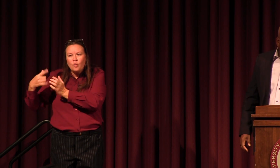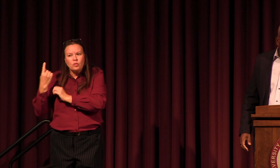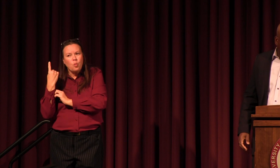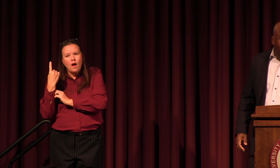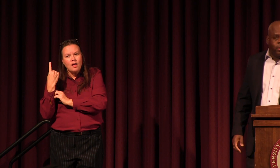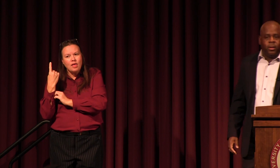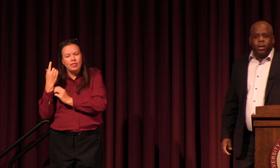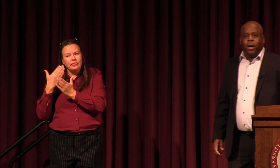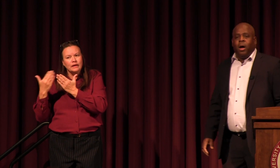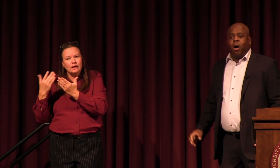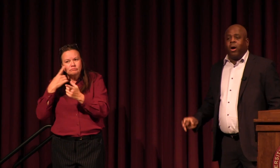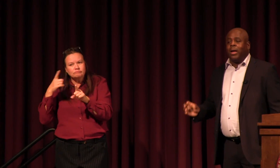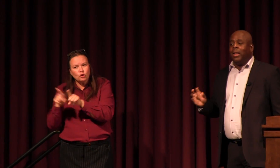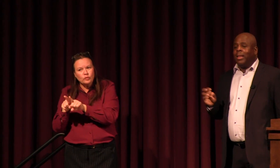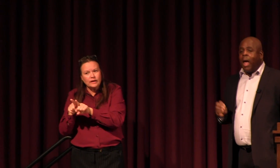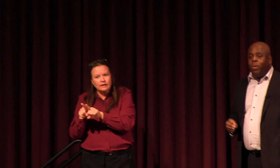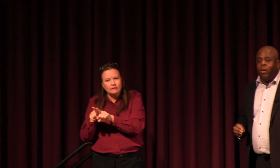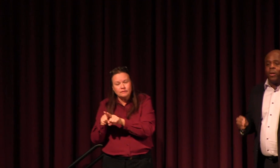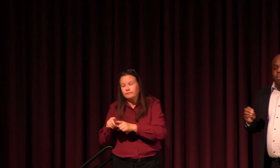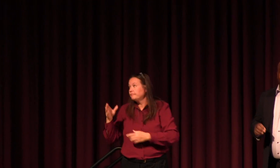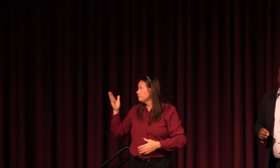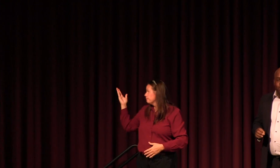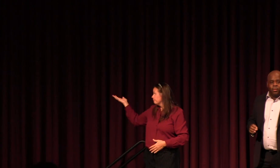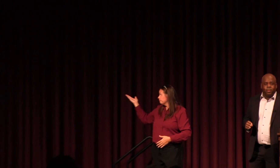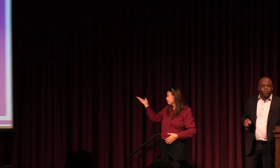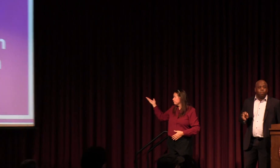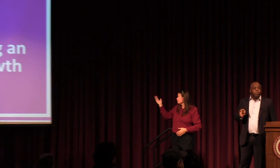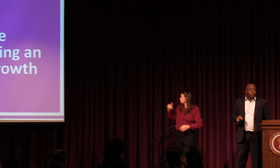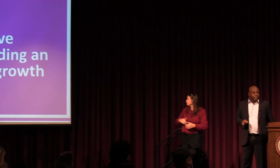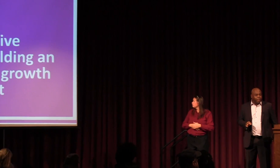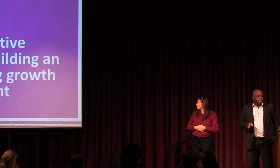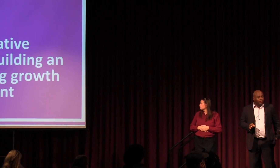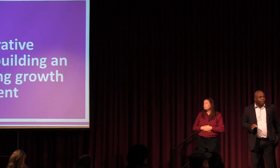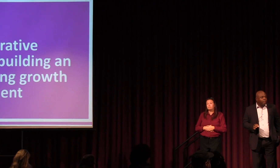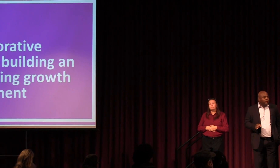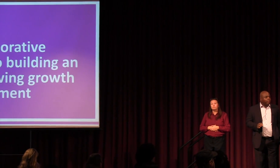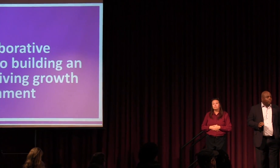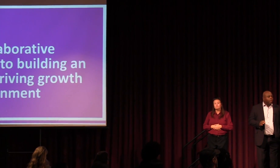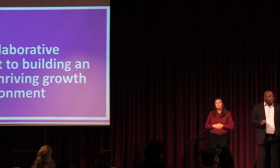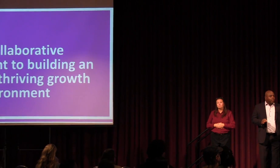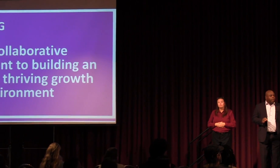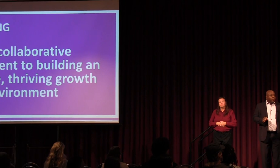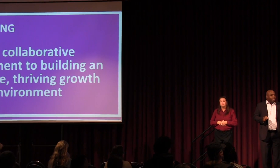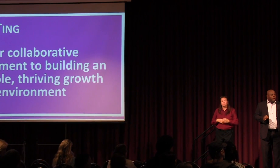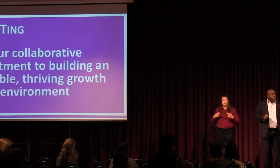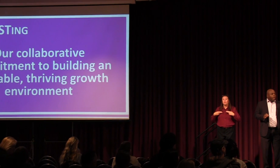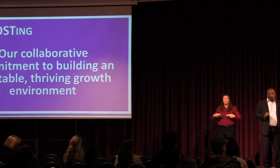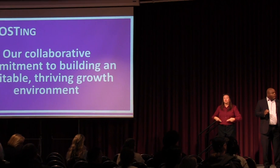It is our collaborative commitment to building